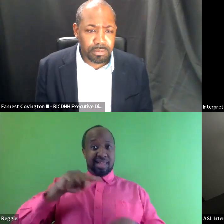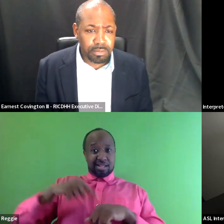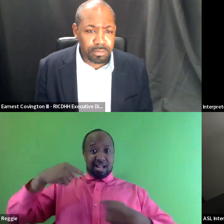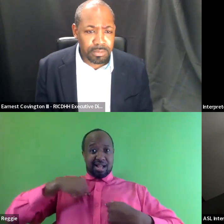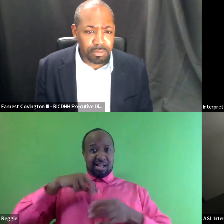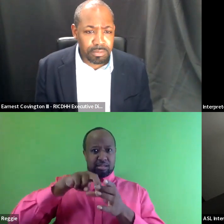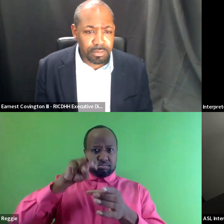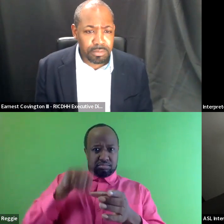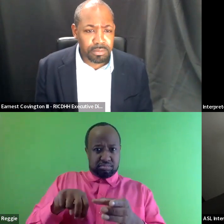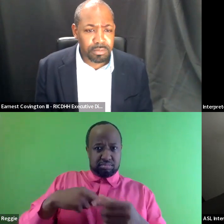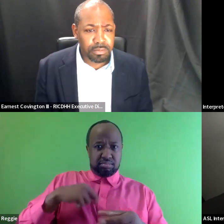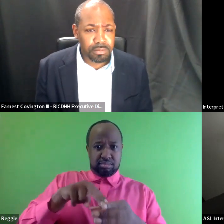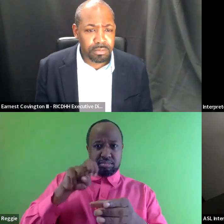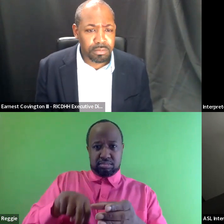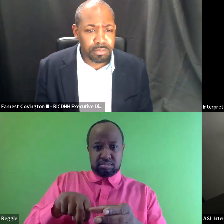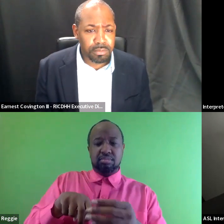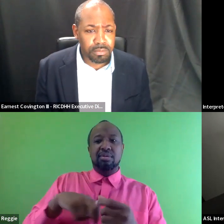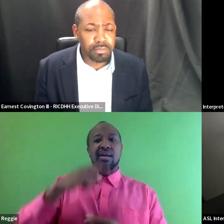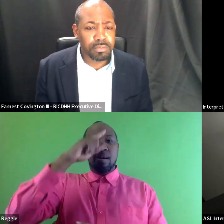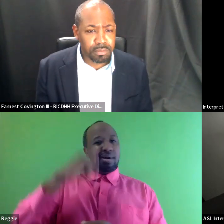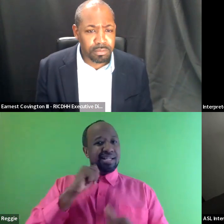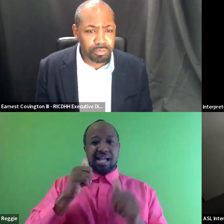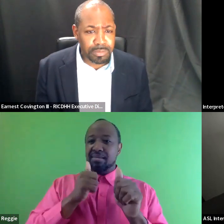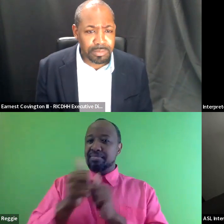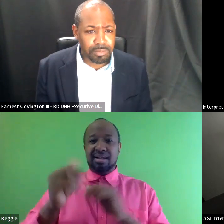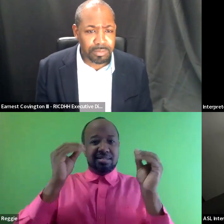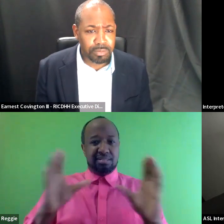and myself. I